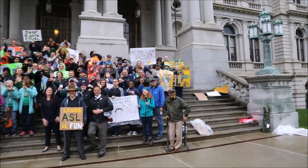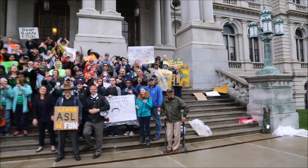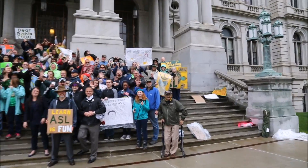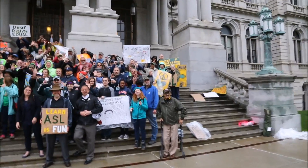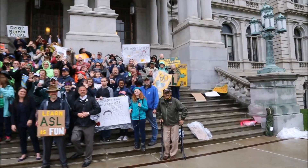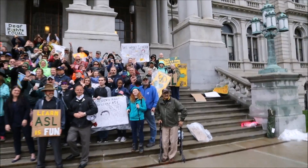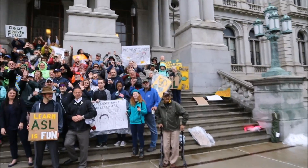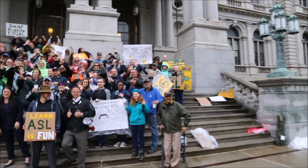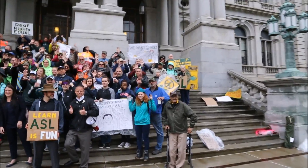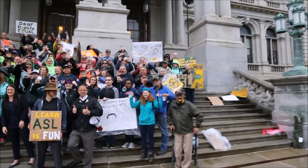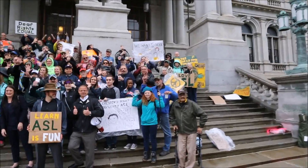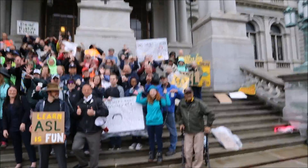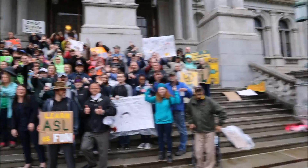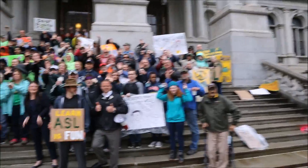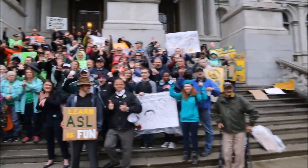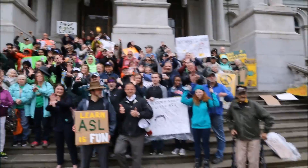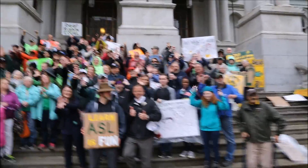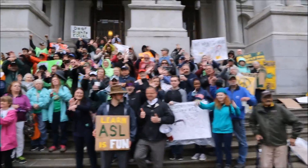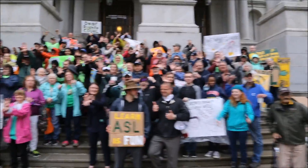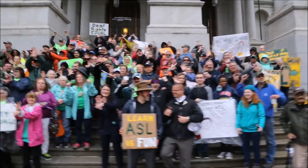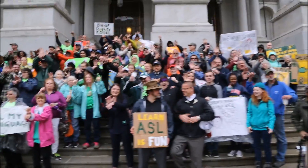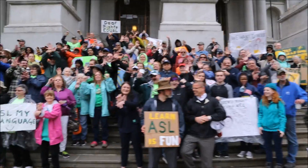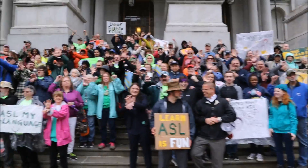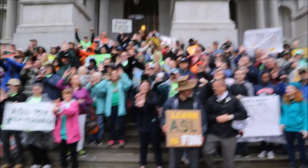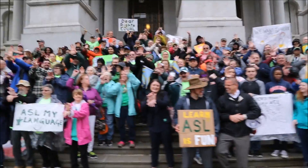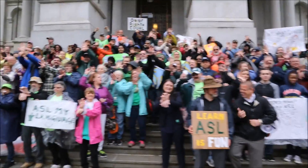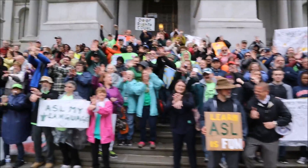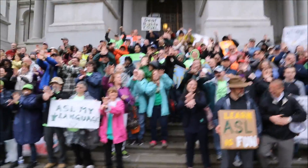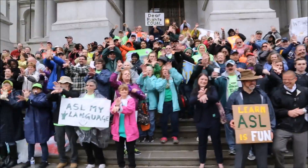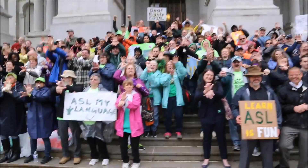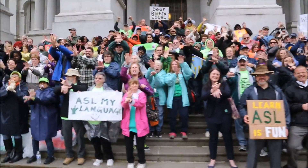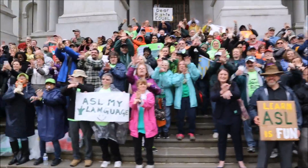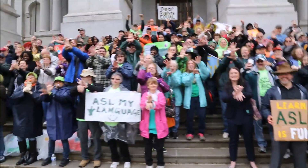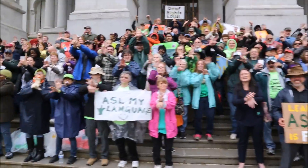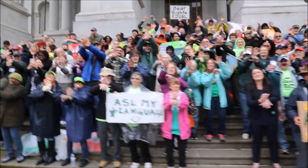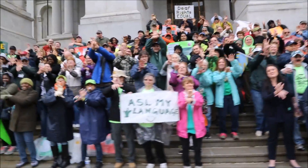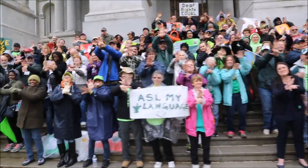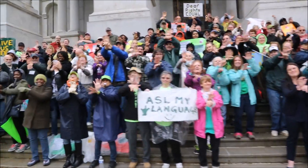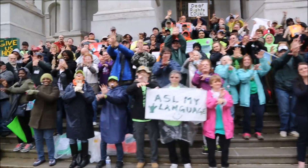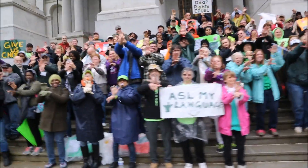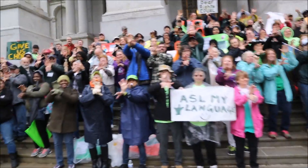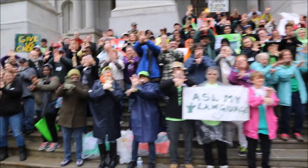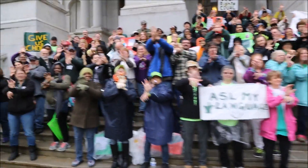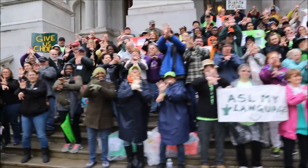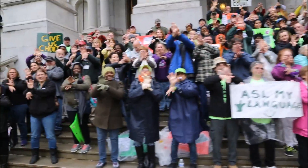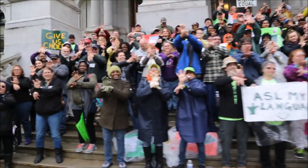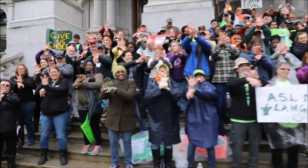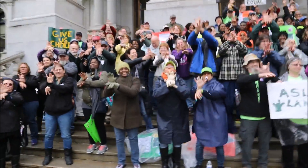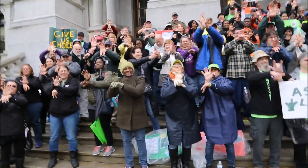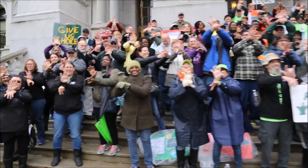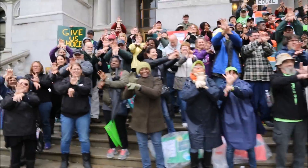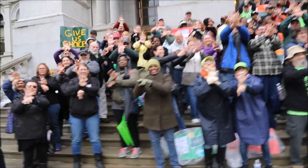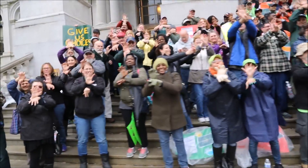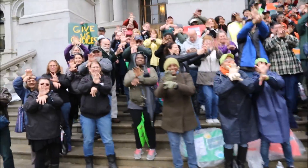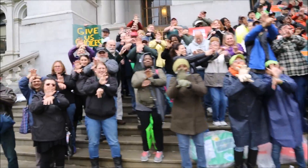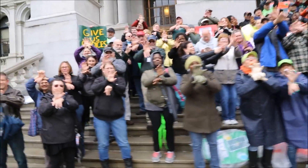this access. So some people approve it. Some people don't mind. But you have to use deaf sign